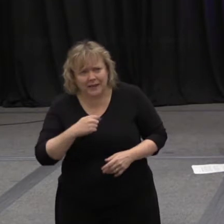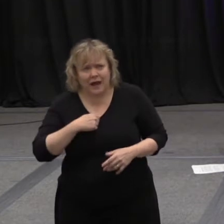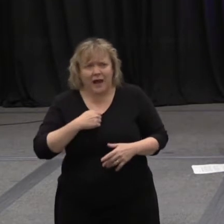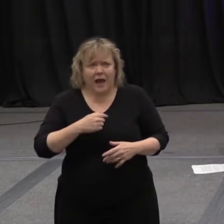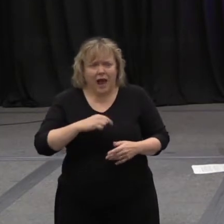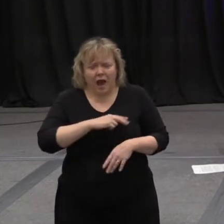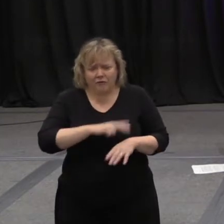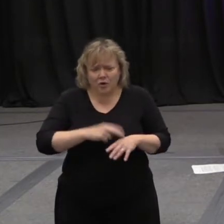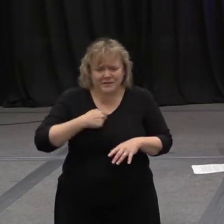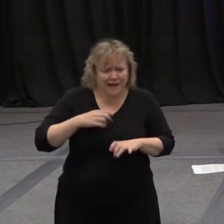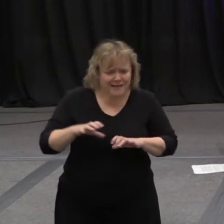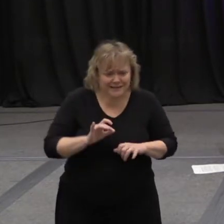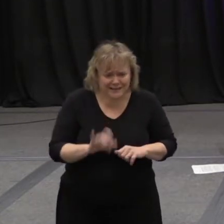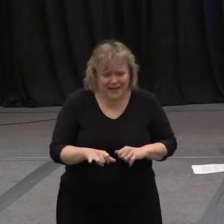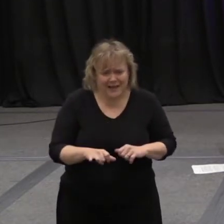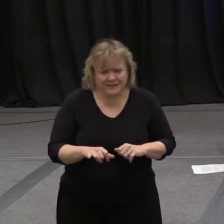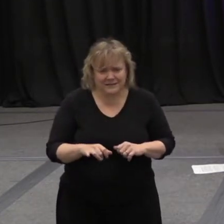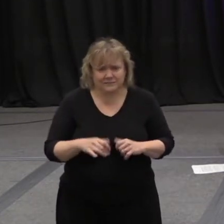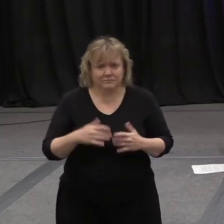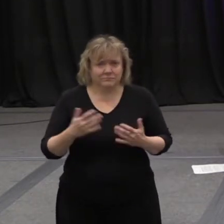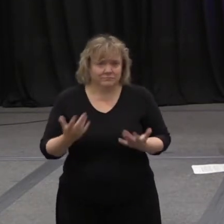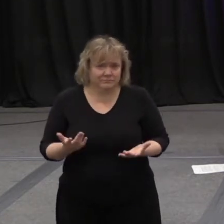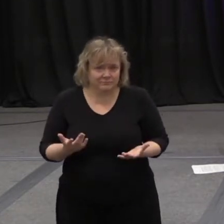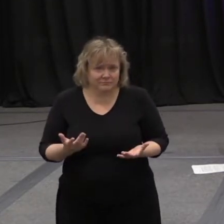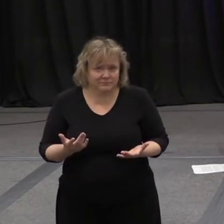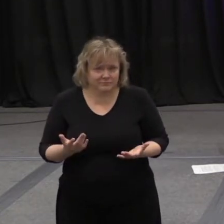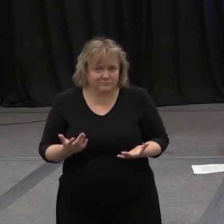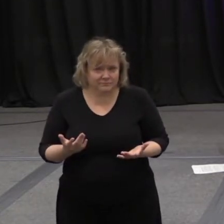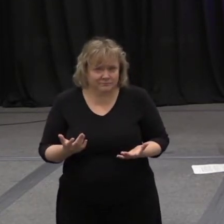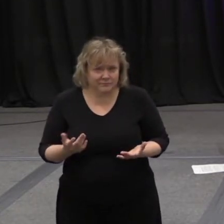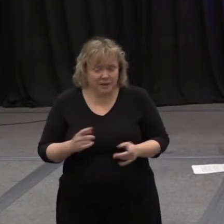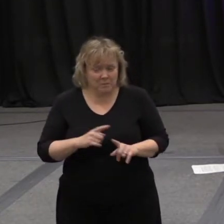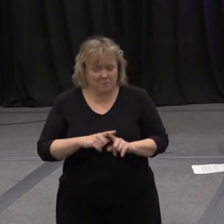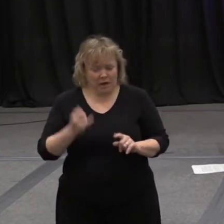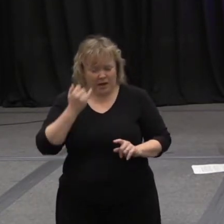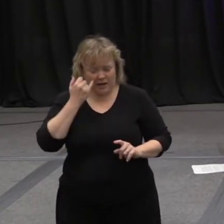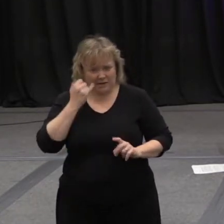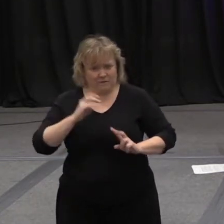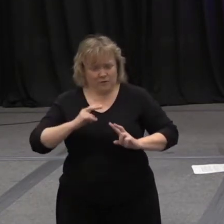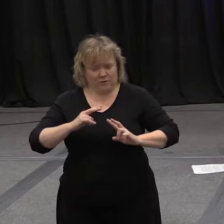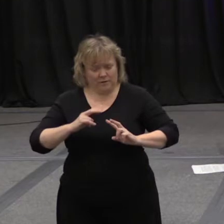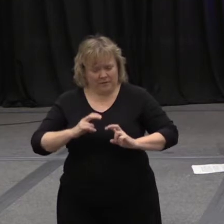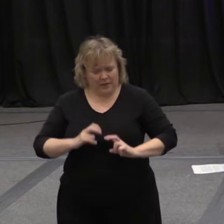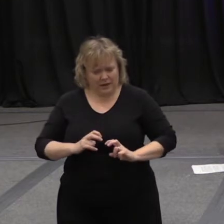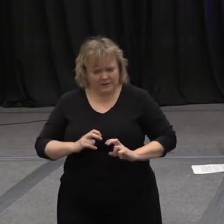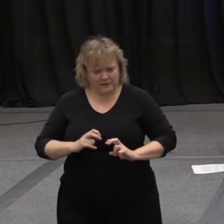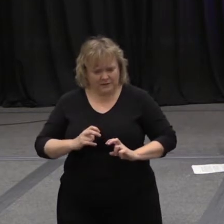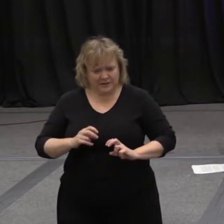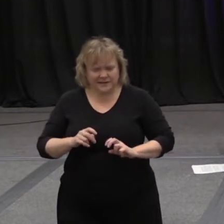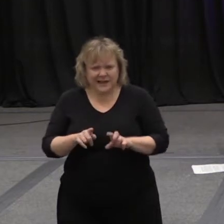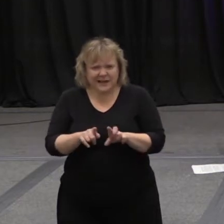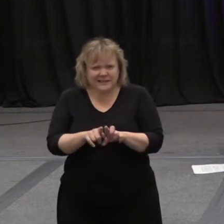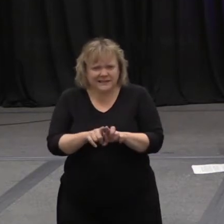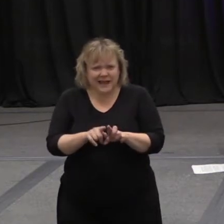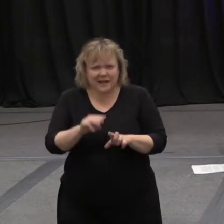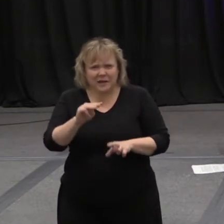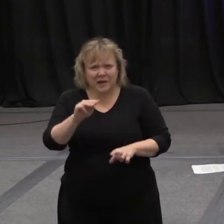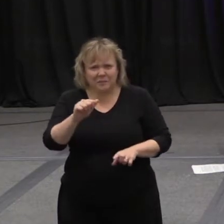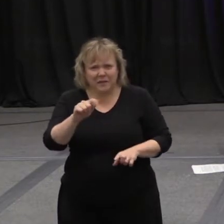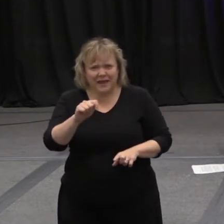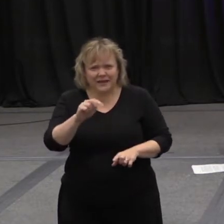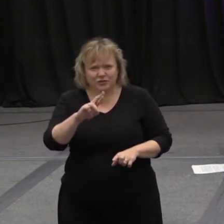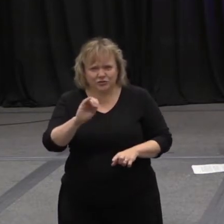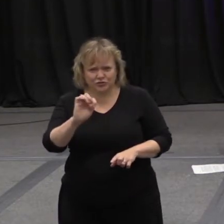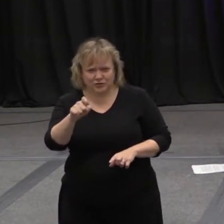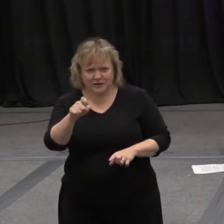blank. And actually, it's almost like a matrix thing. No matter how small